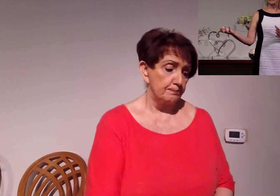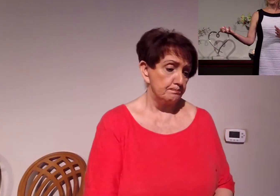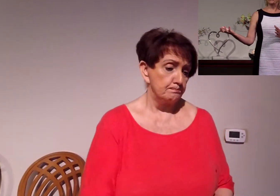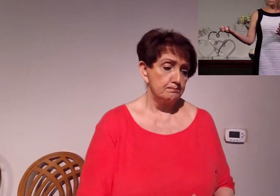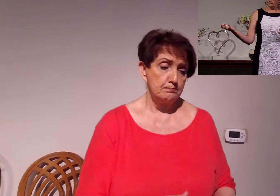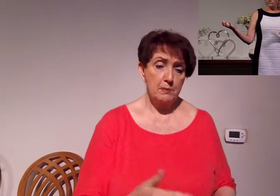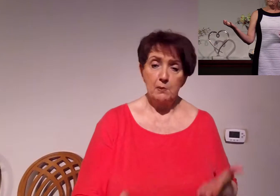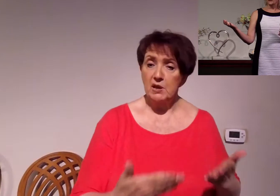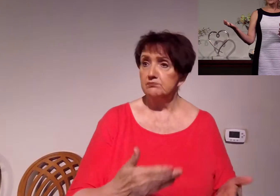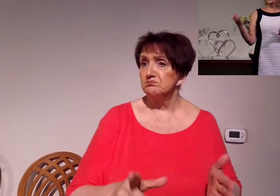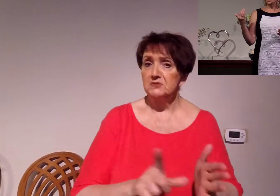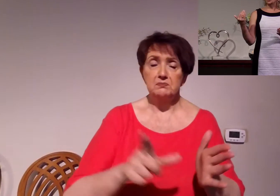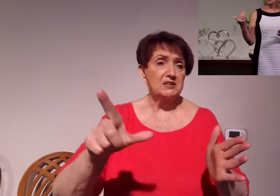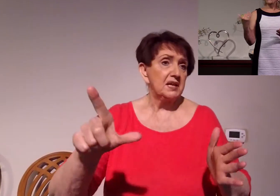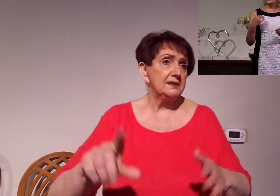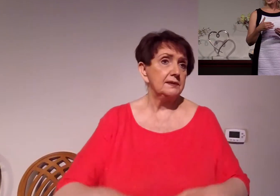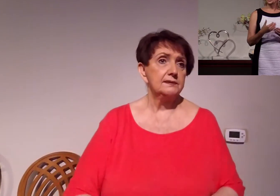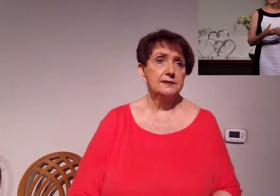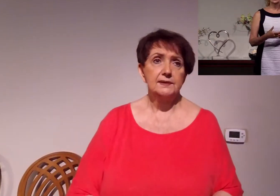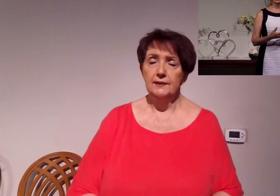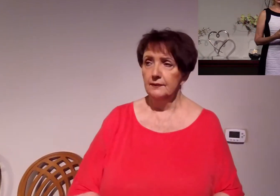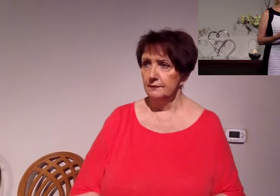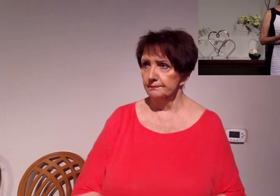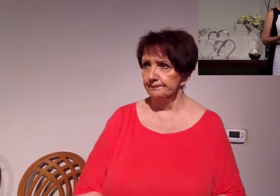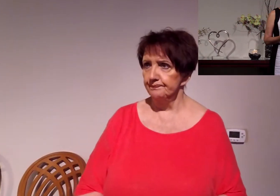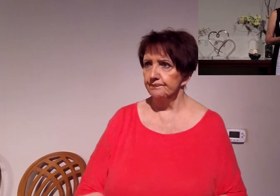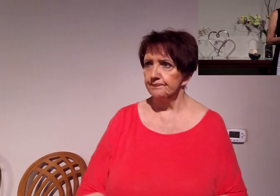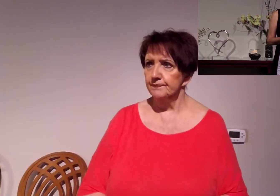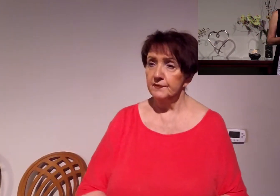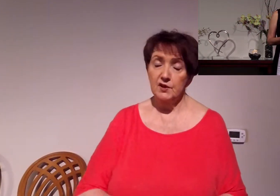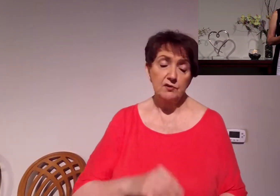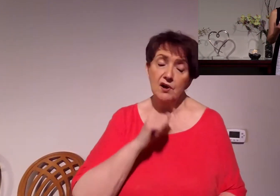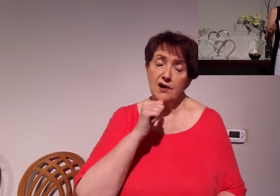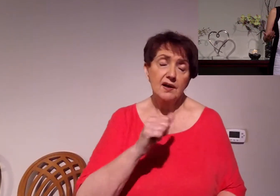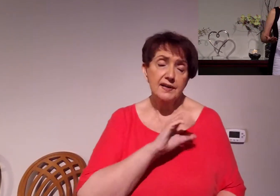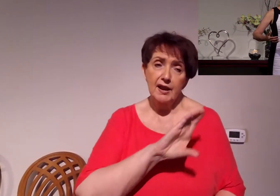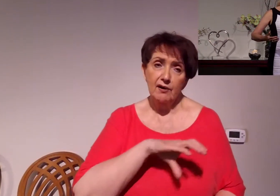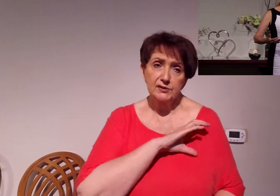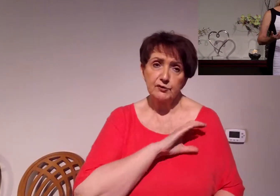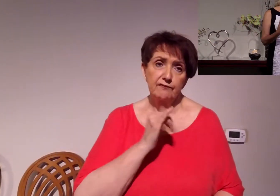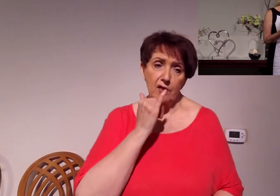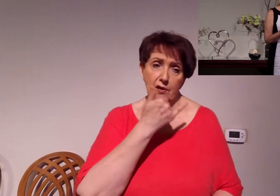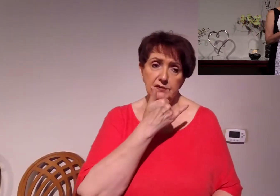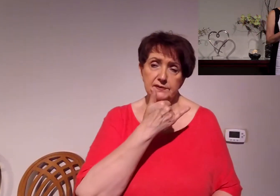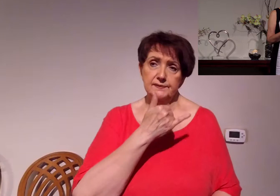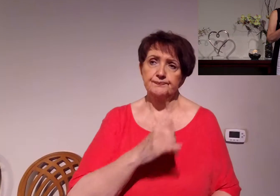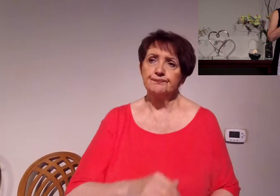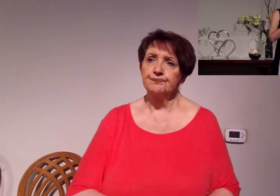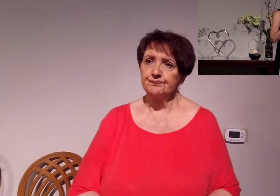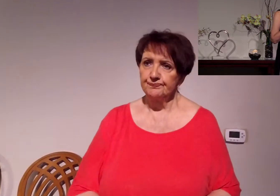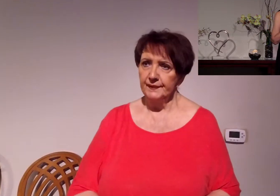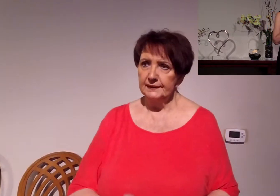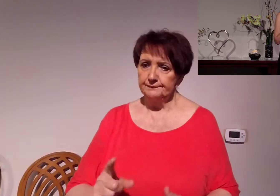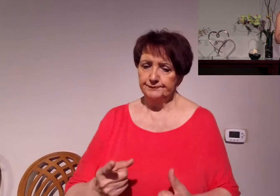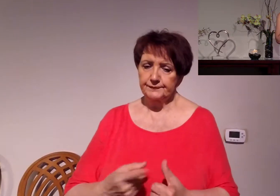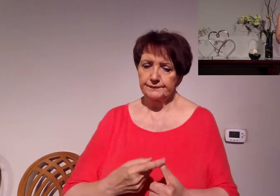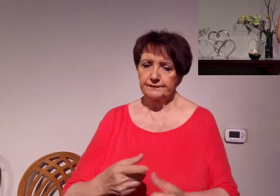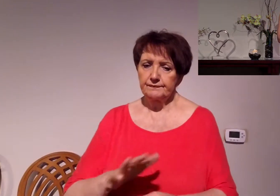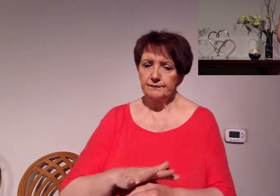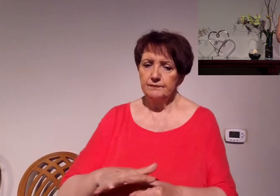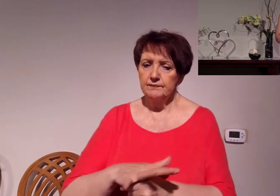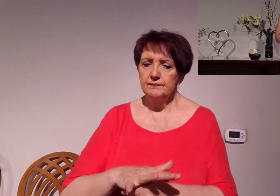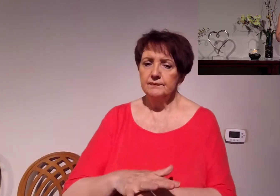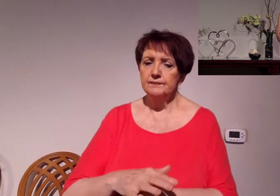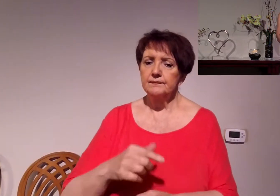spontaneous. These are not character flaws. This is the first place it's the first place I was taught to